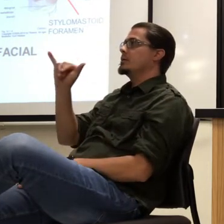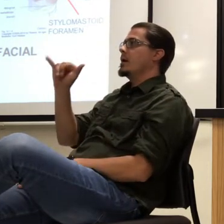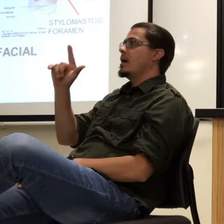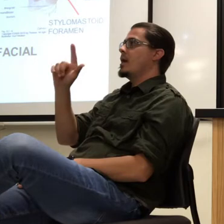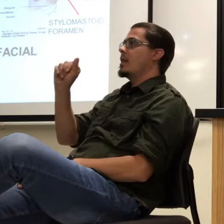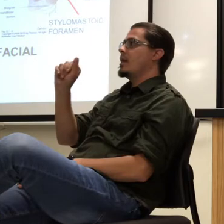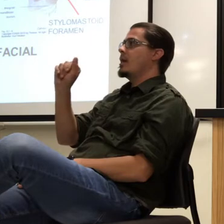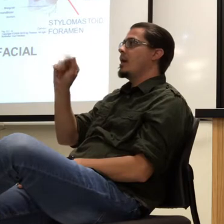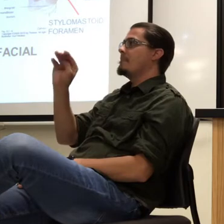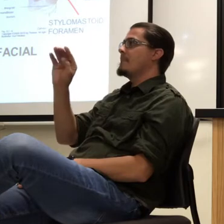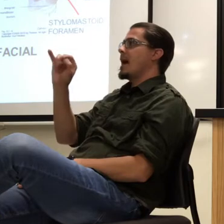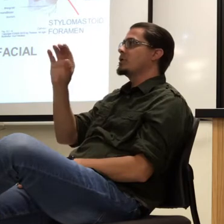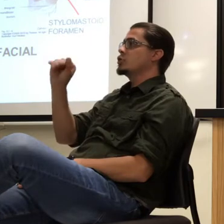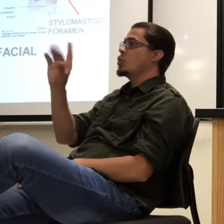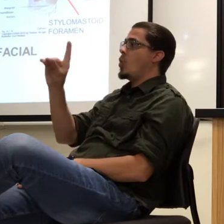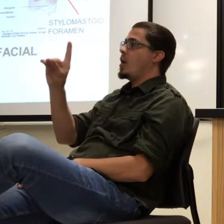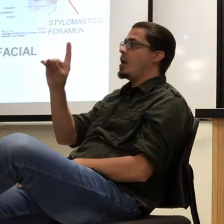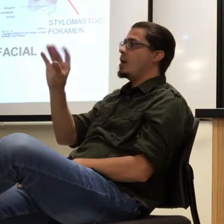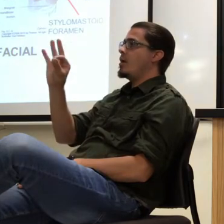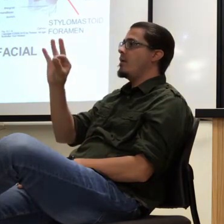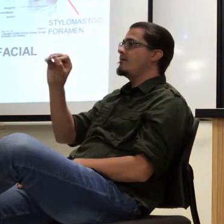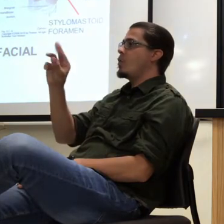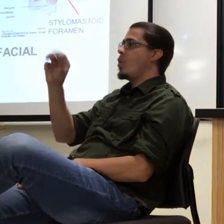stylomastoid foramen.